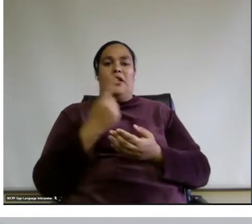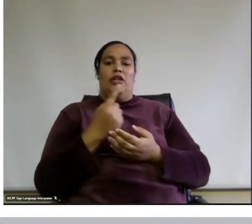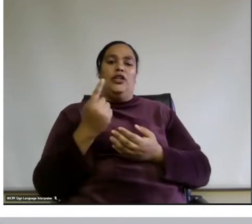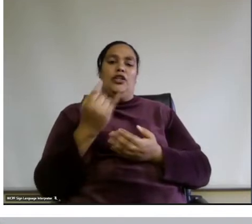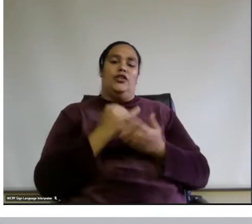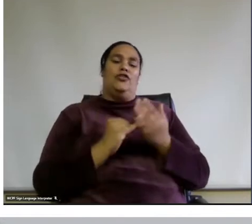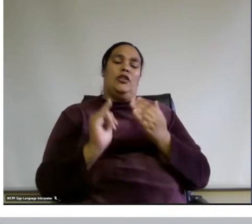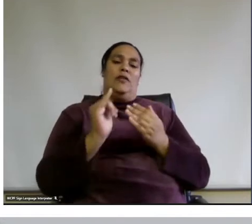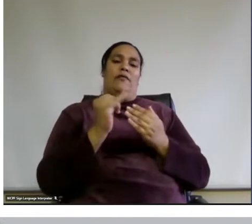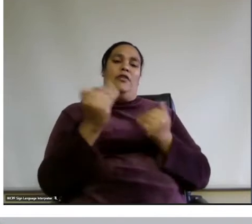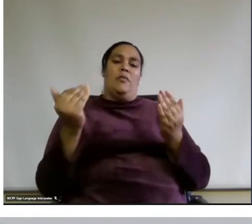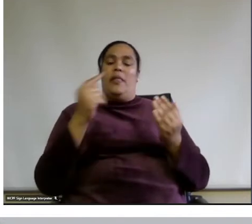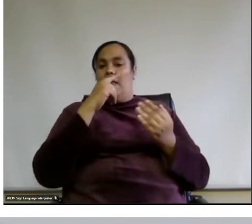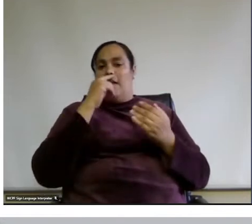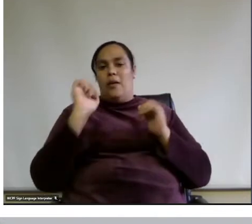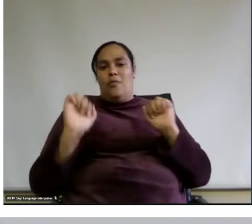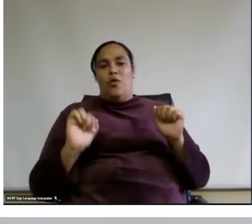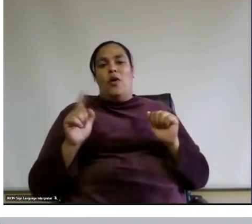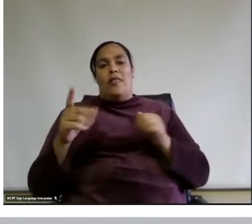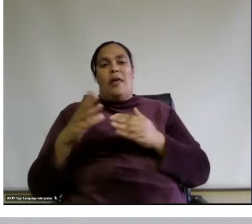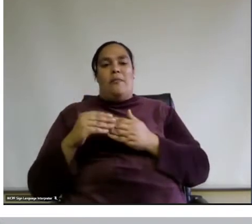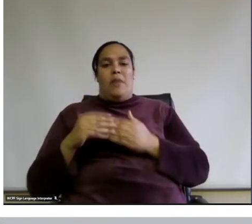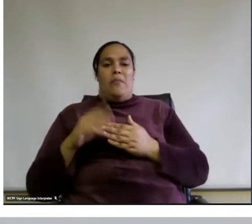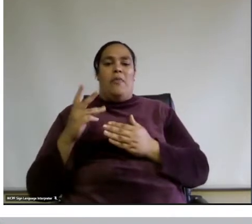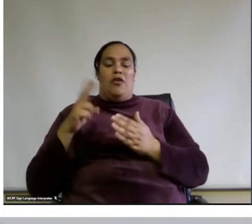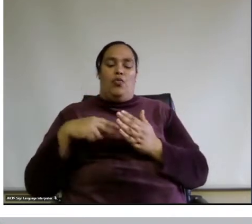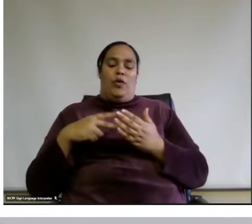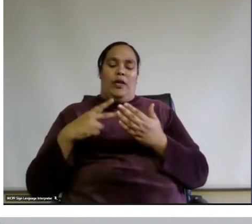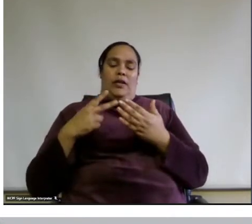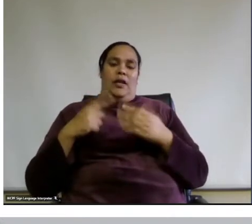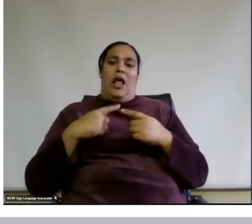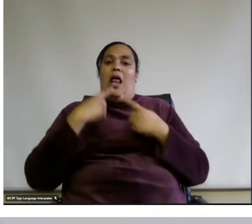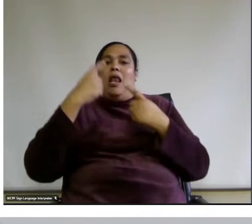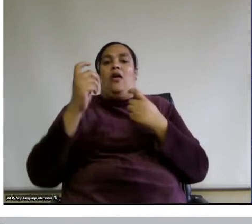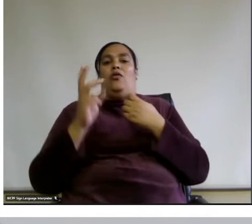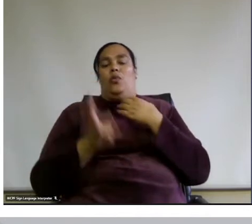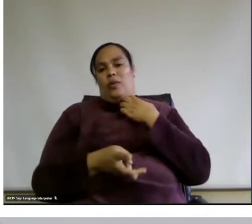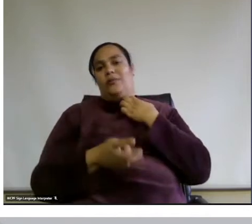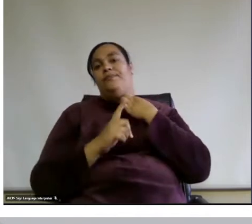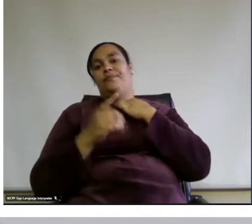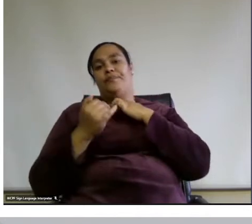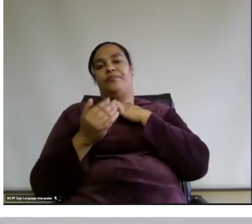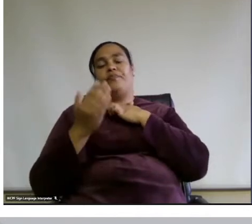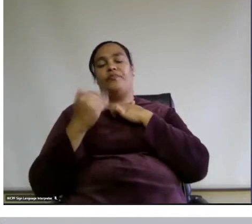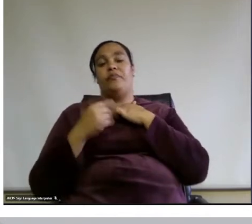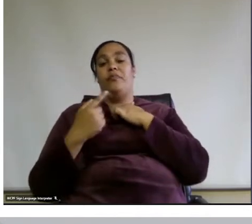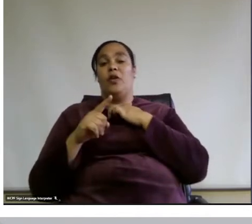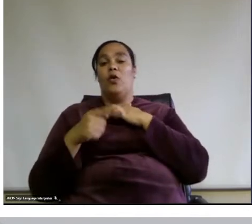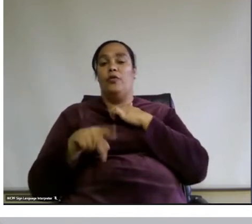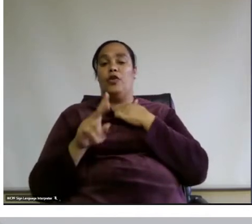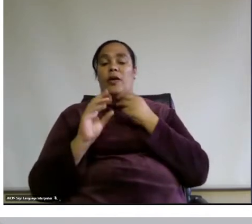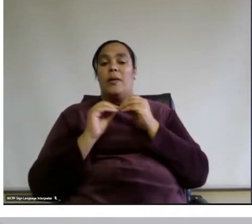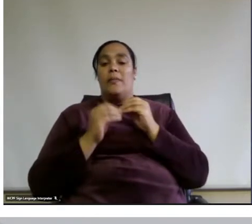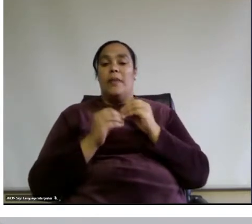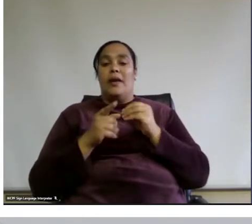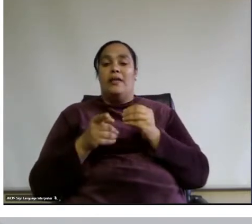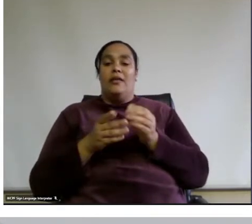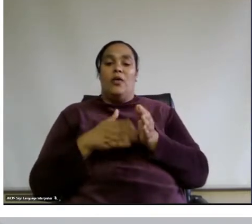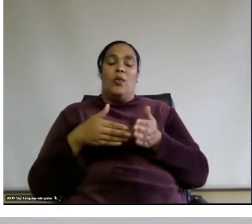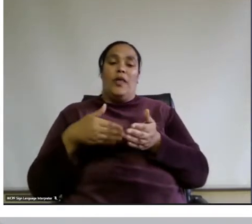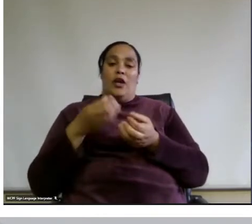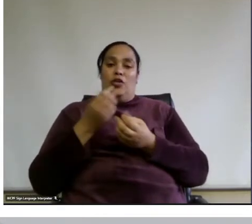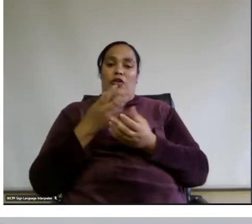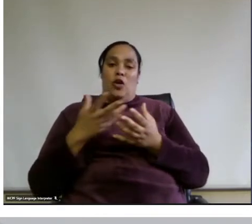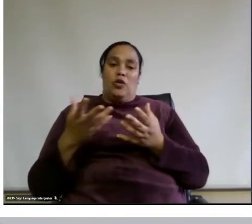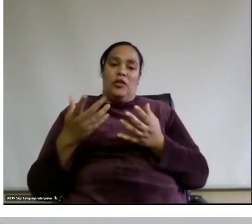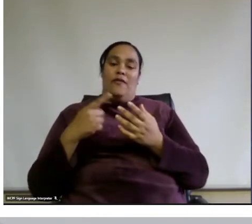individual member's name as if that member has read them out aloud. I will now afford the opportunity to members to move motions without notice